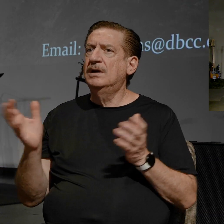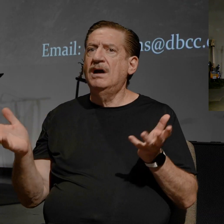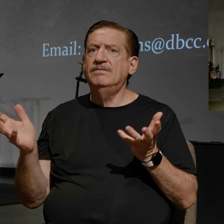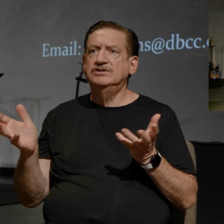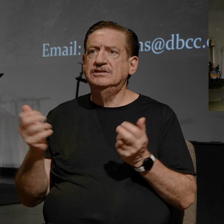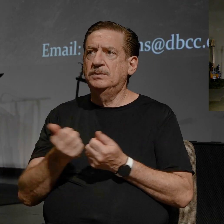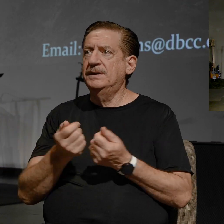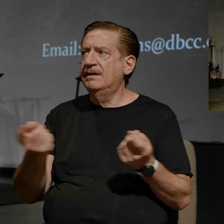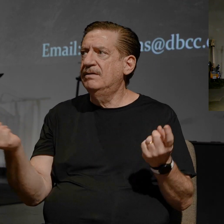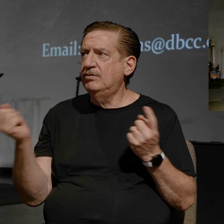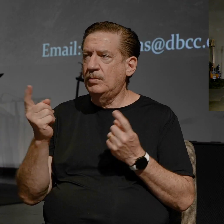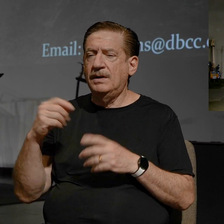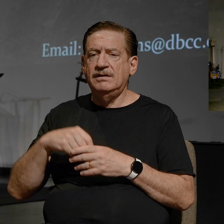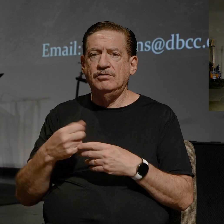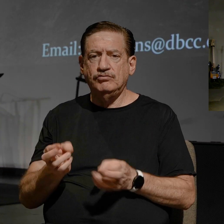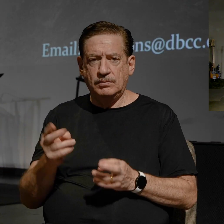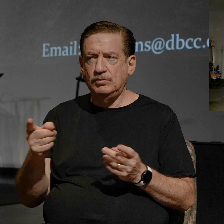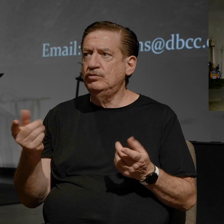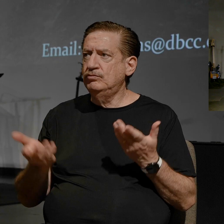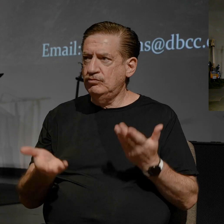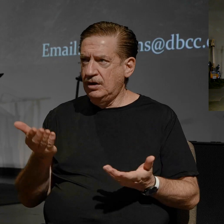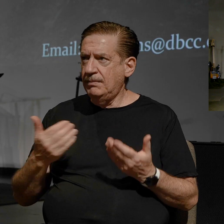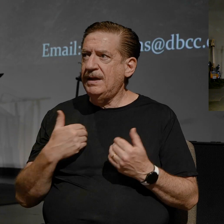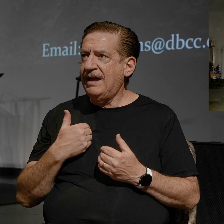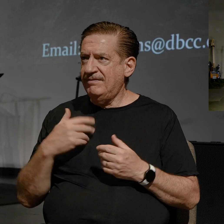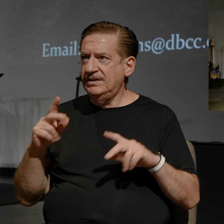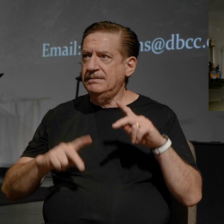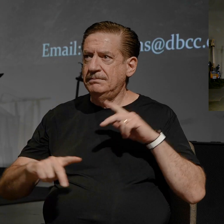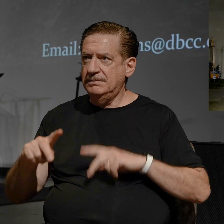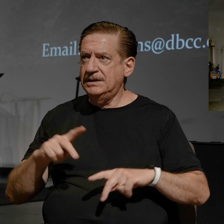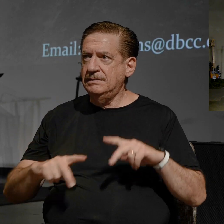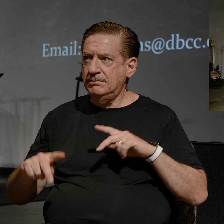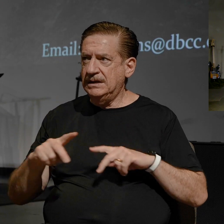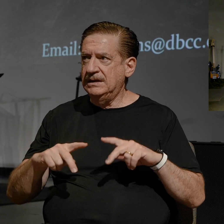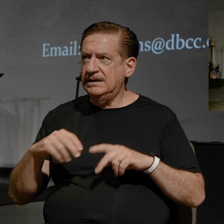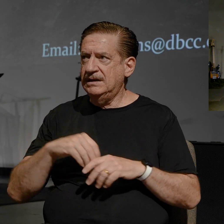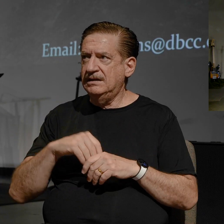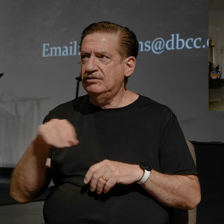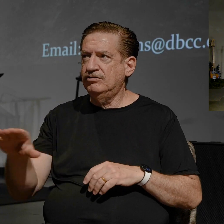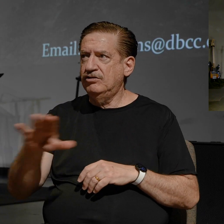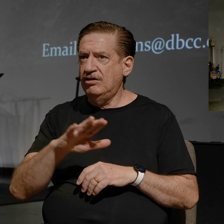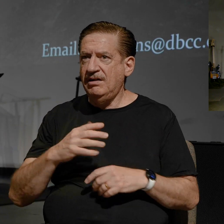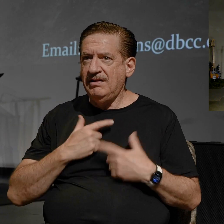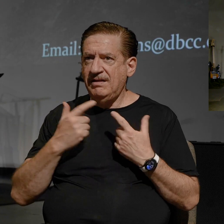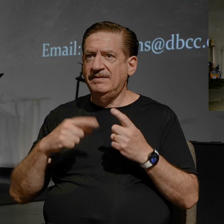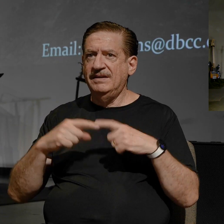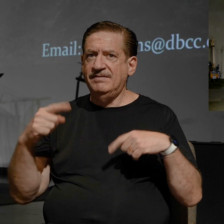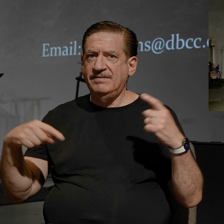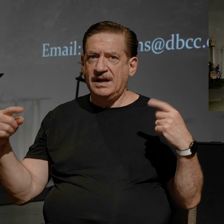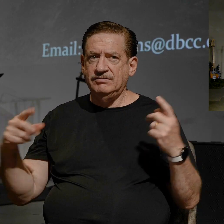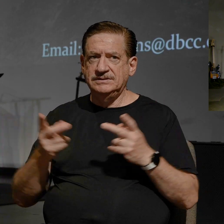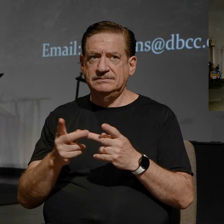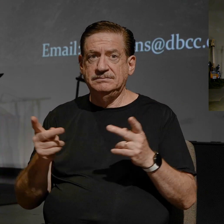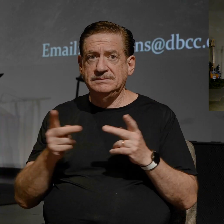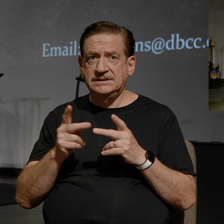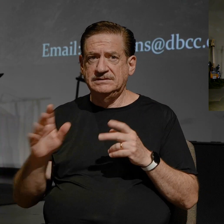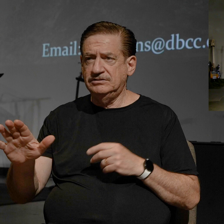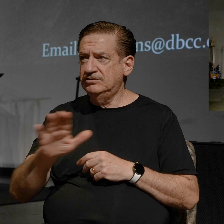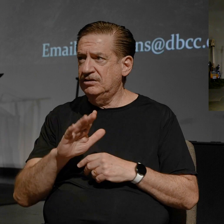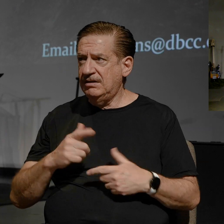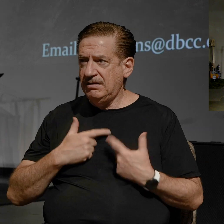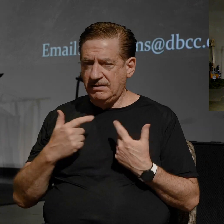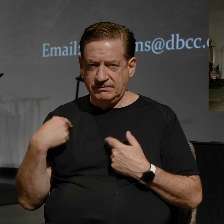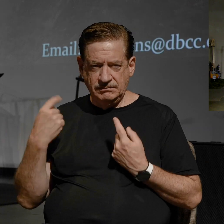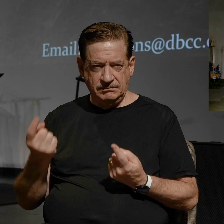everyone in the room, you probably also have people in your life, at various places in your life, that have